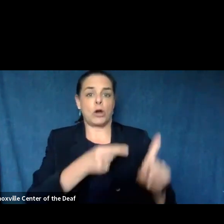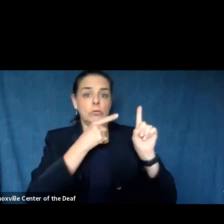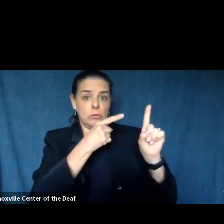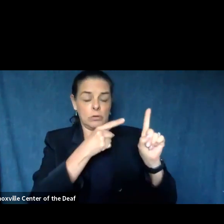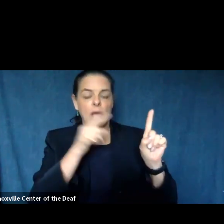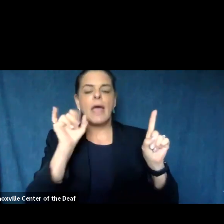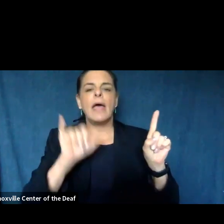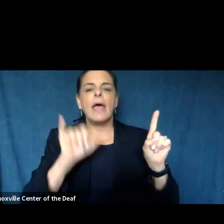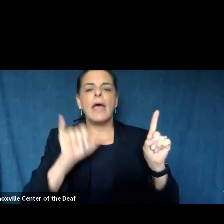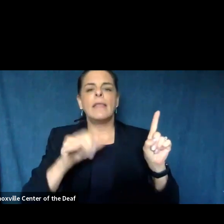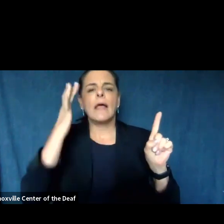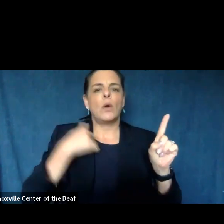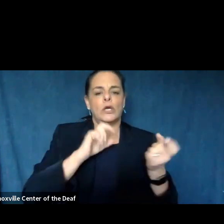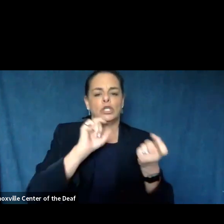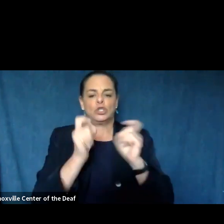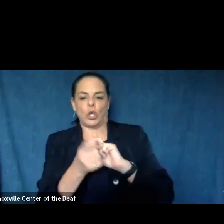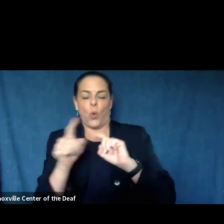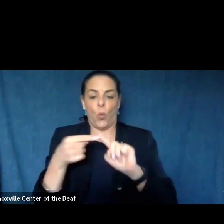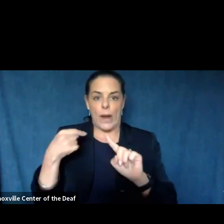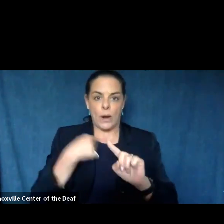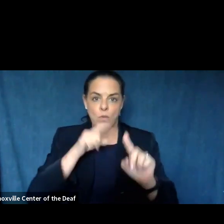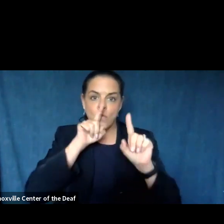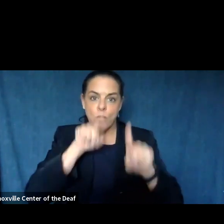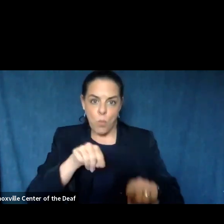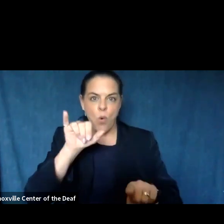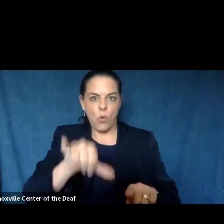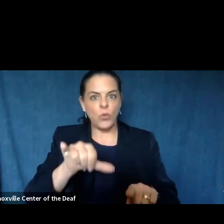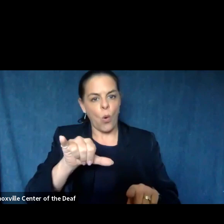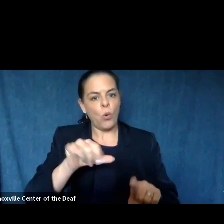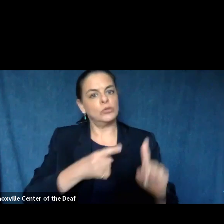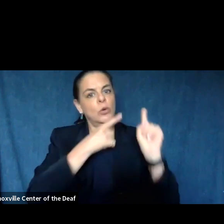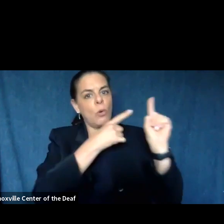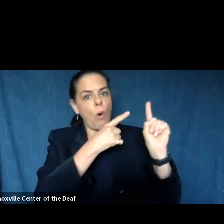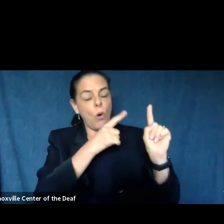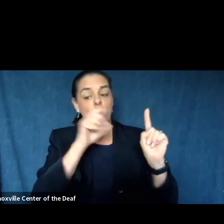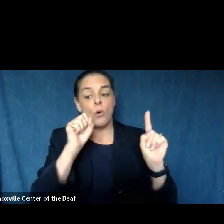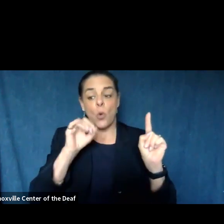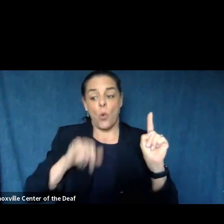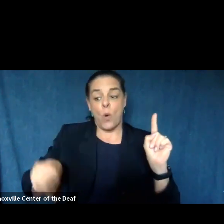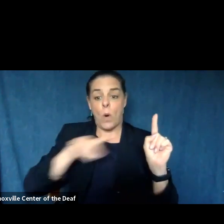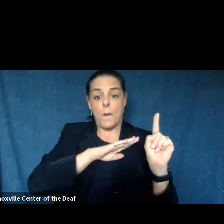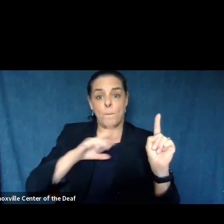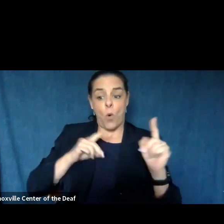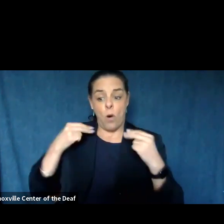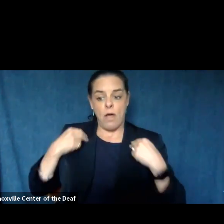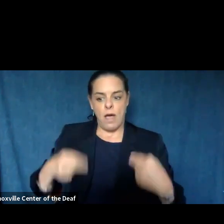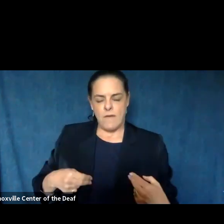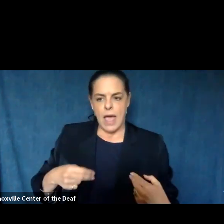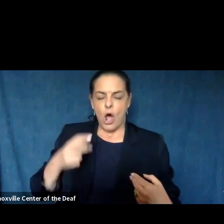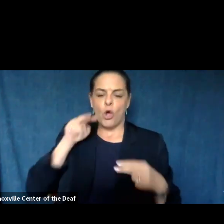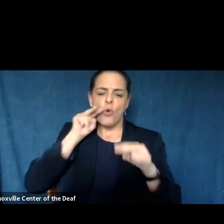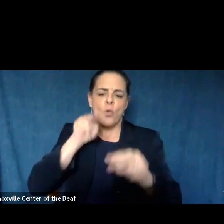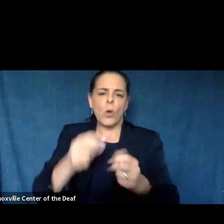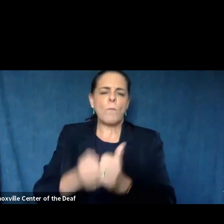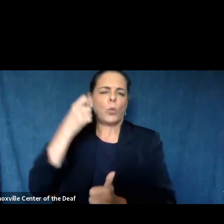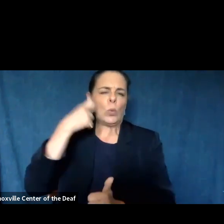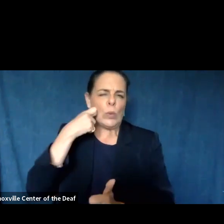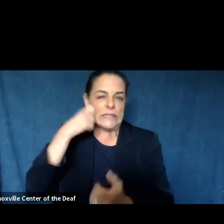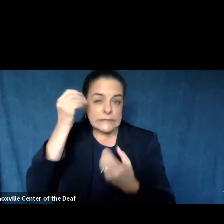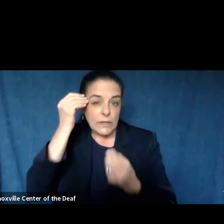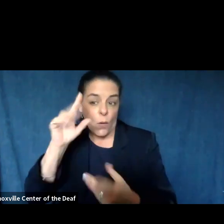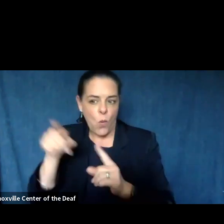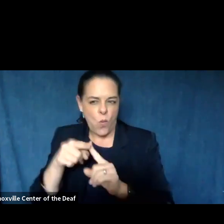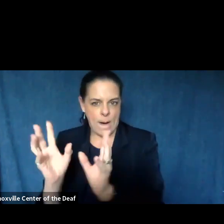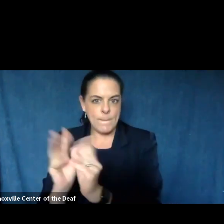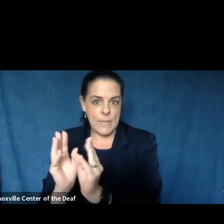to ensure the Board of Health is looking at the most up-to-date data when they meet. We will continue to update our